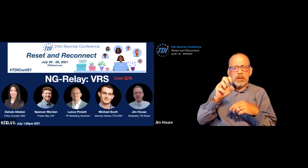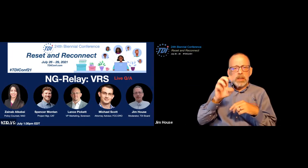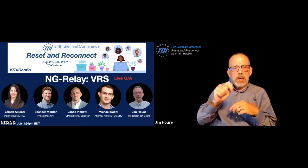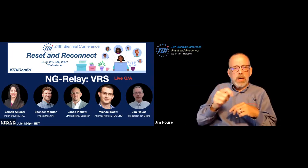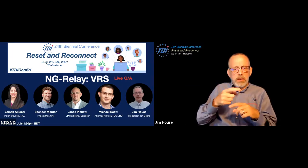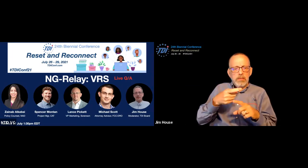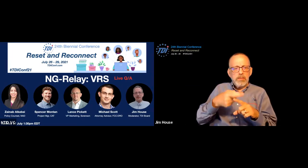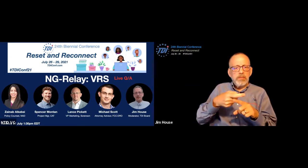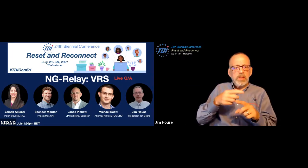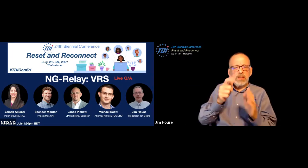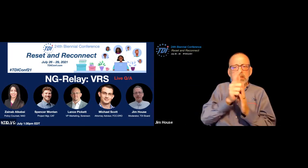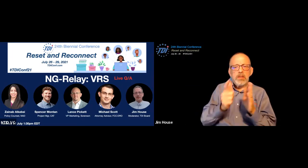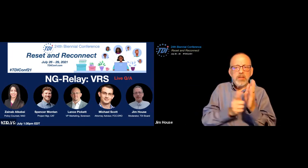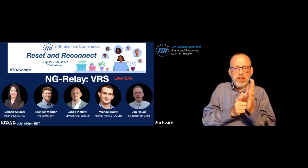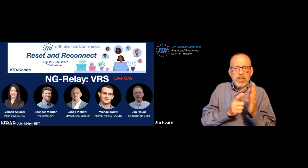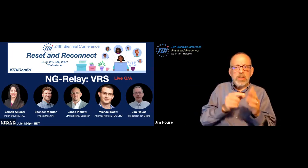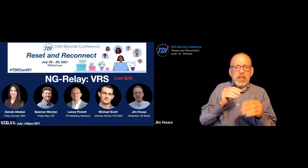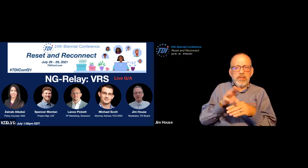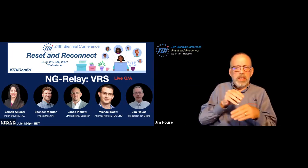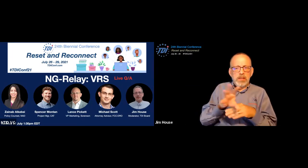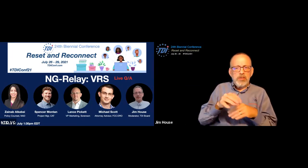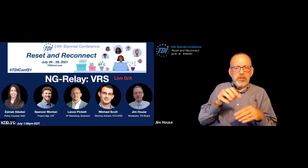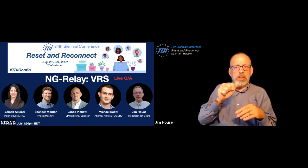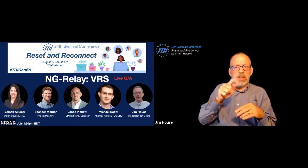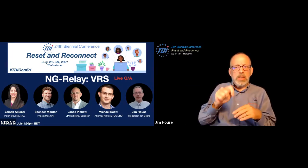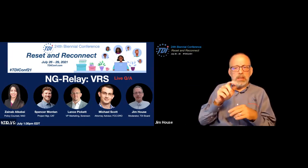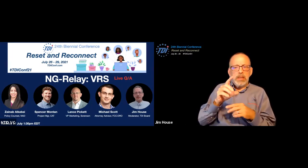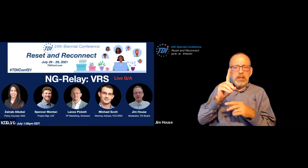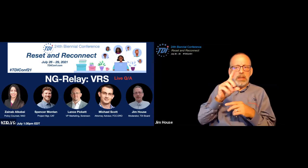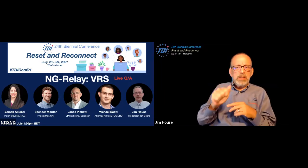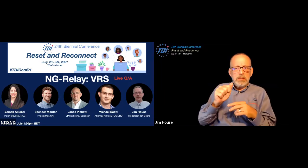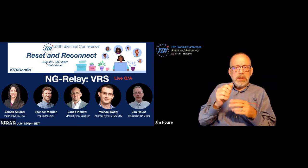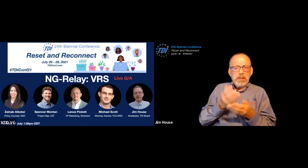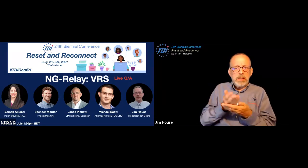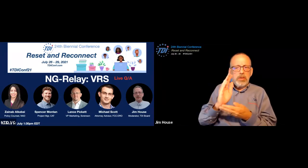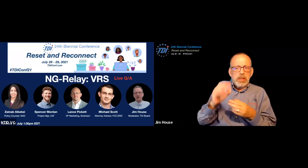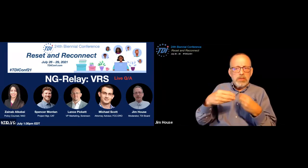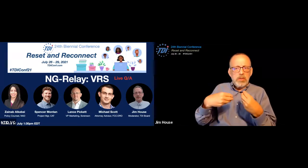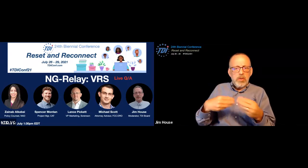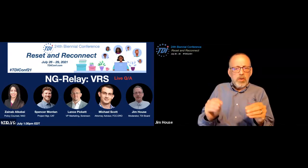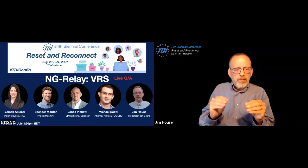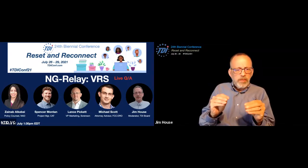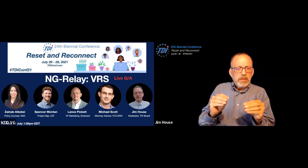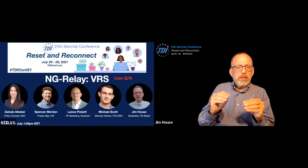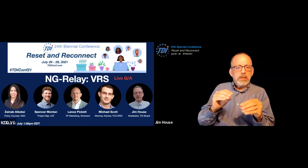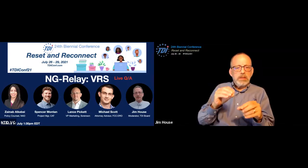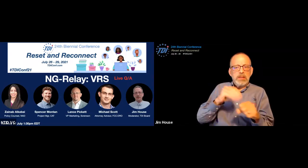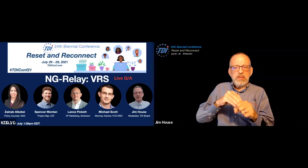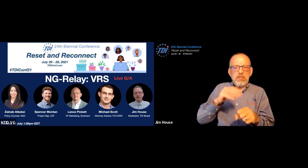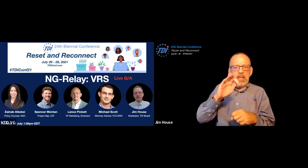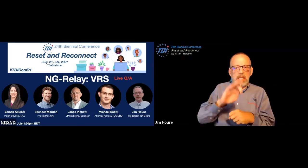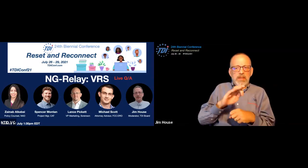Okay, Michael Scott, the attorney advisor at the Disability Rights